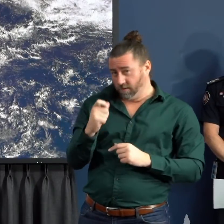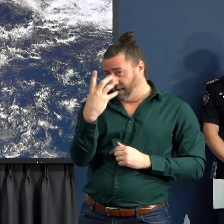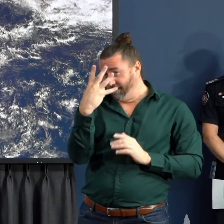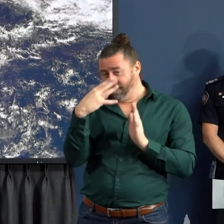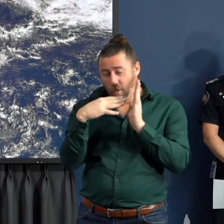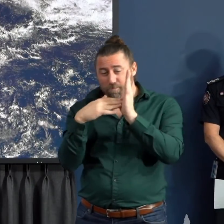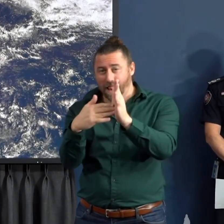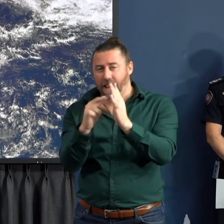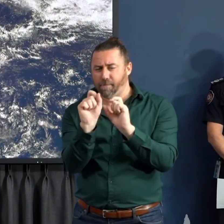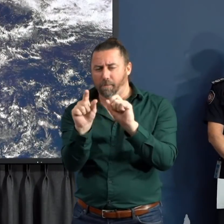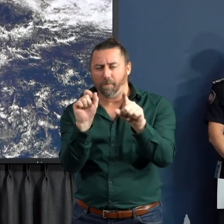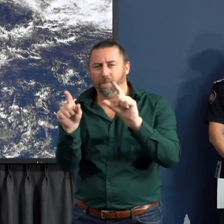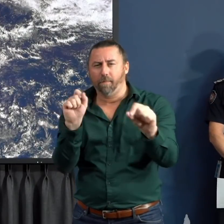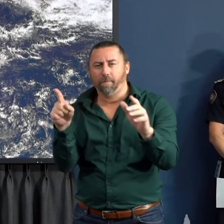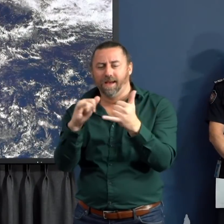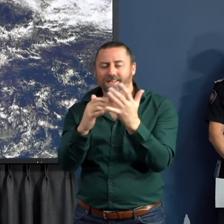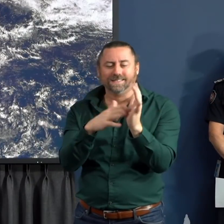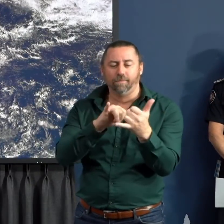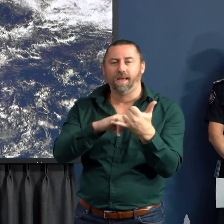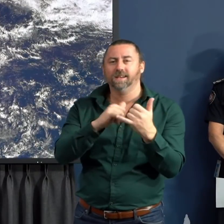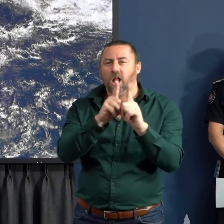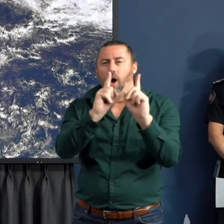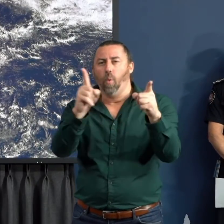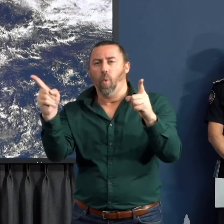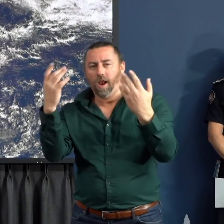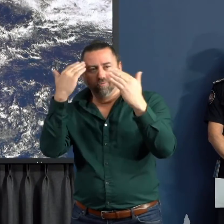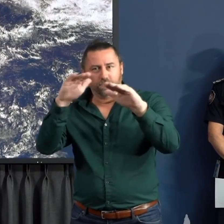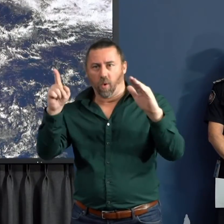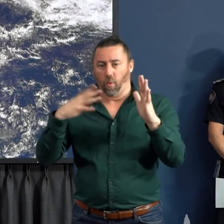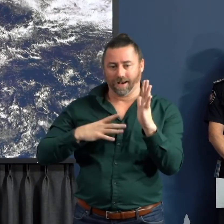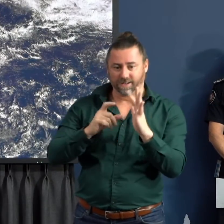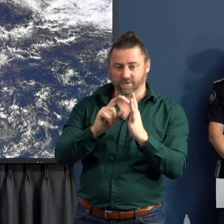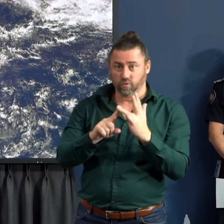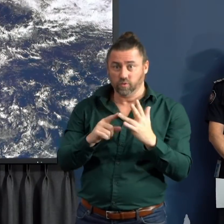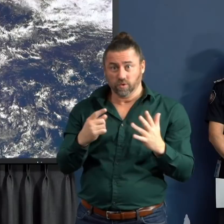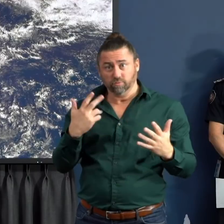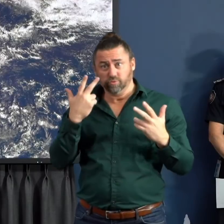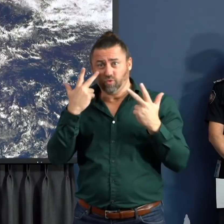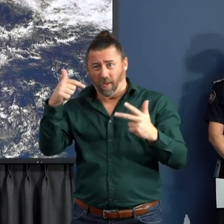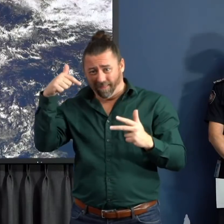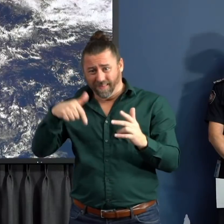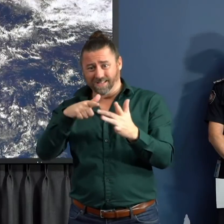community, which gives you some indication of the magnitude of this response that we've got underway.